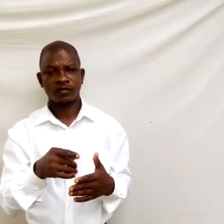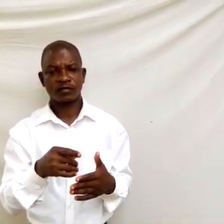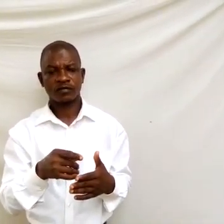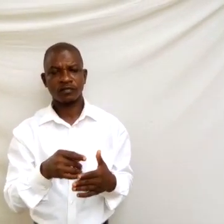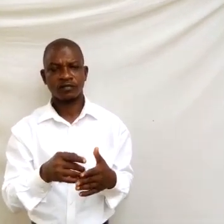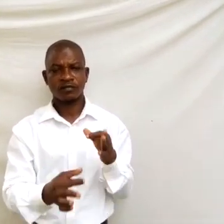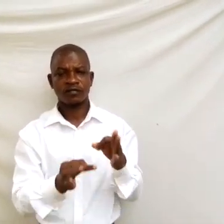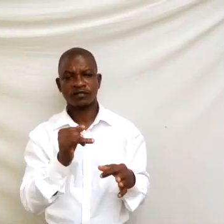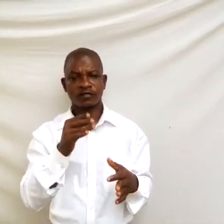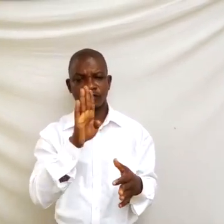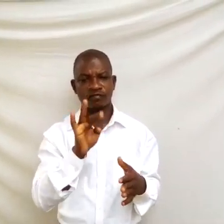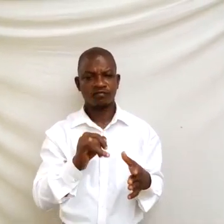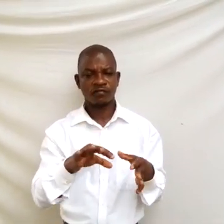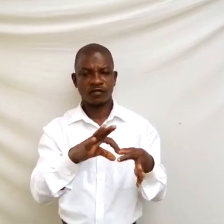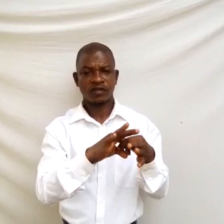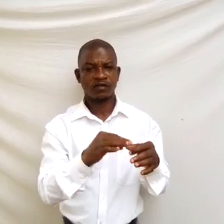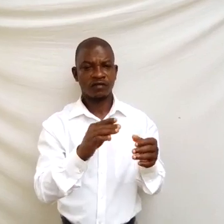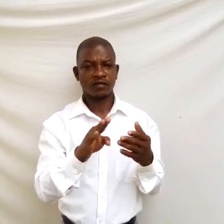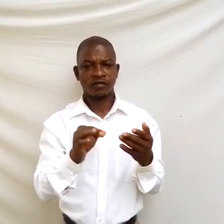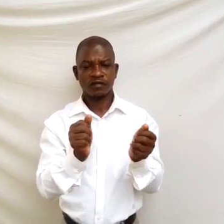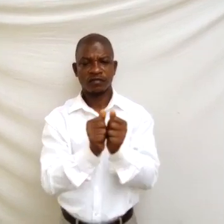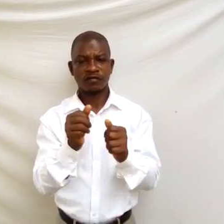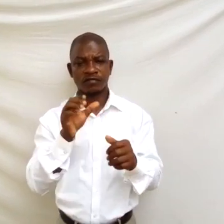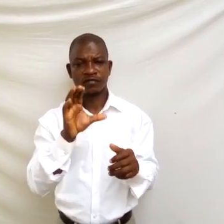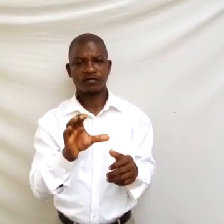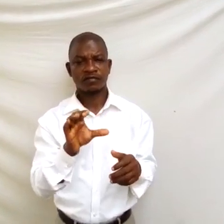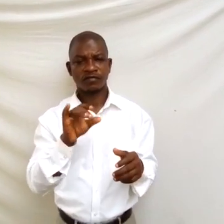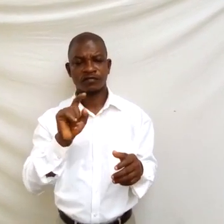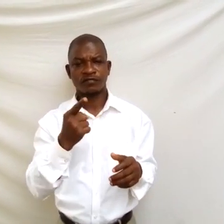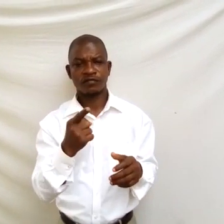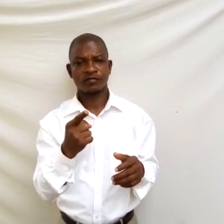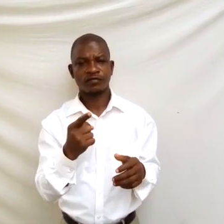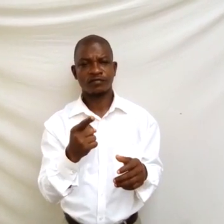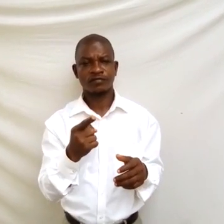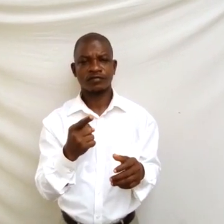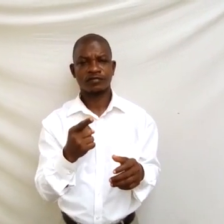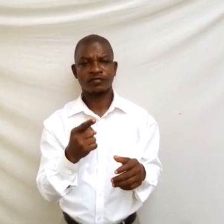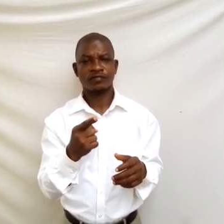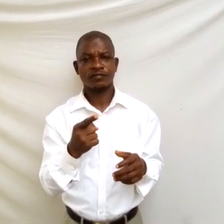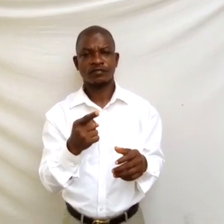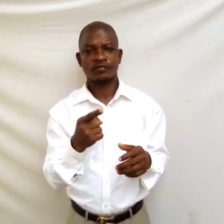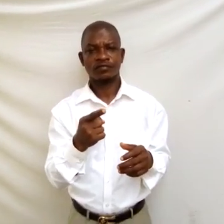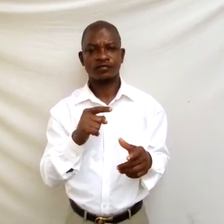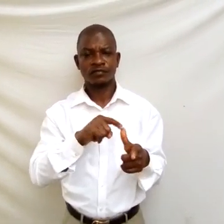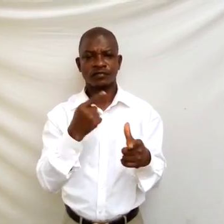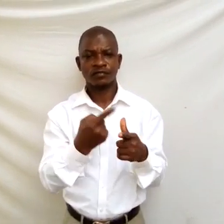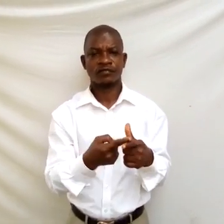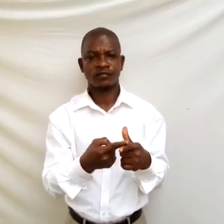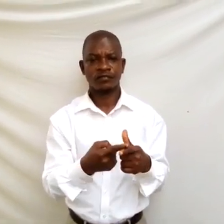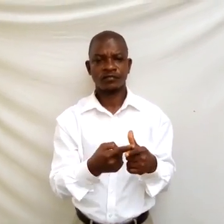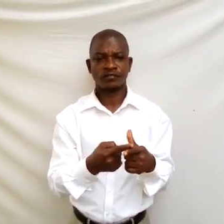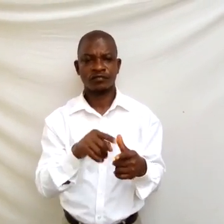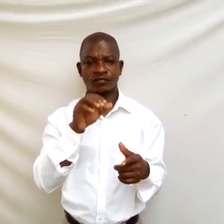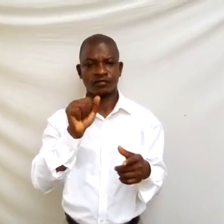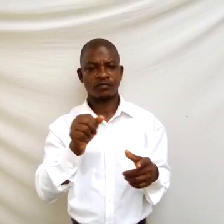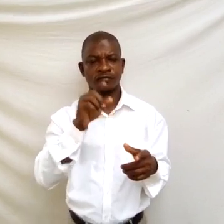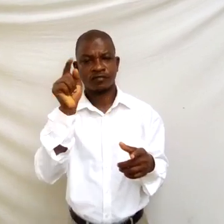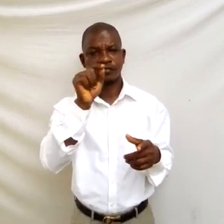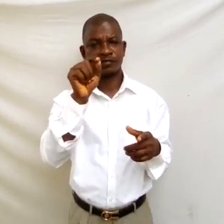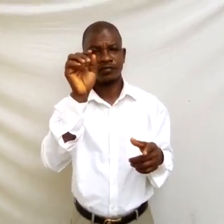if B combines with C first, then A star bracket